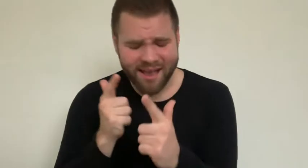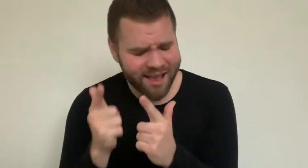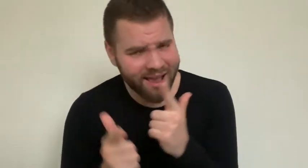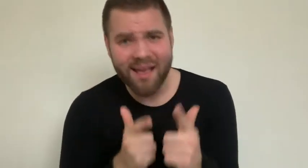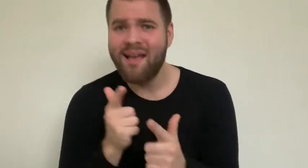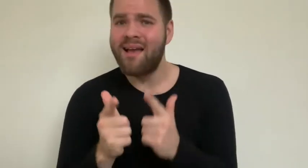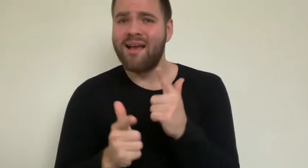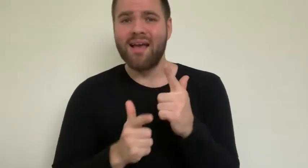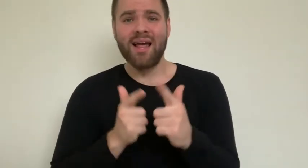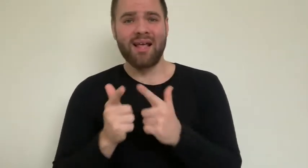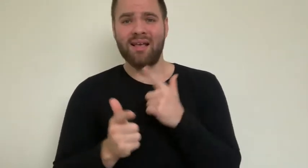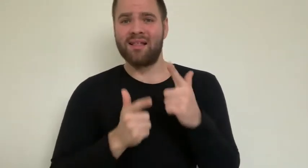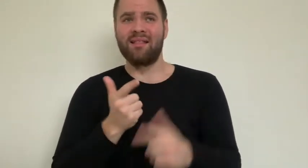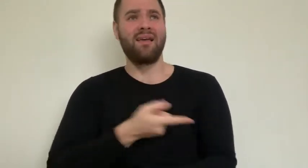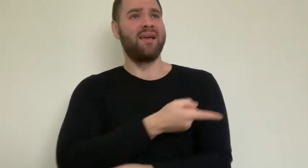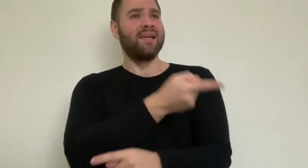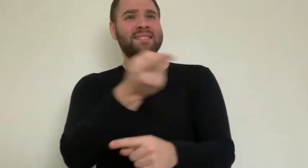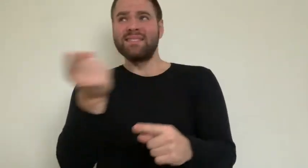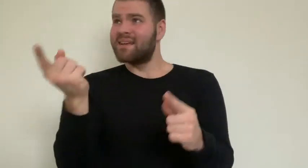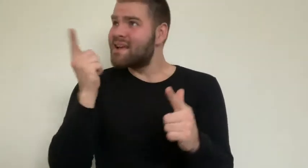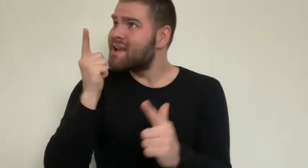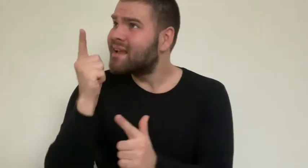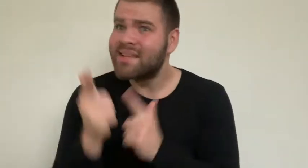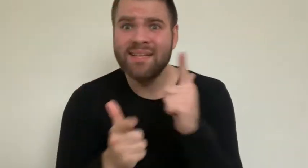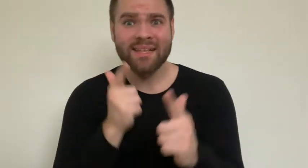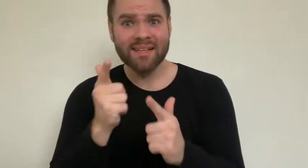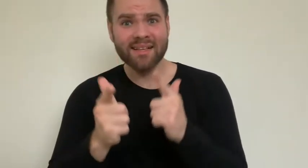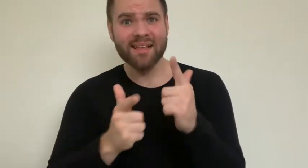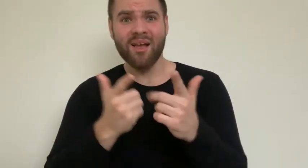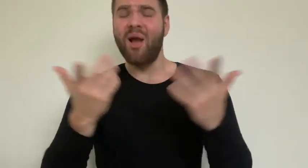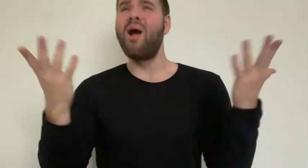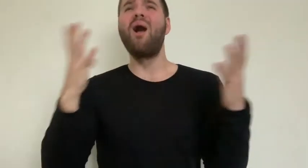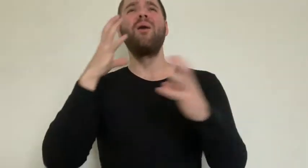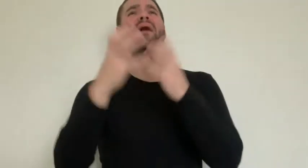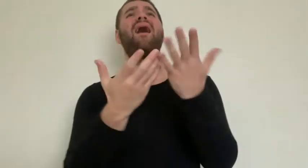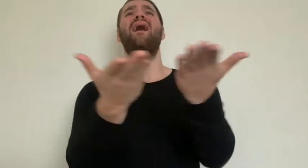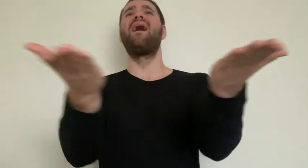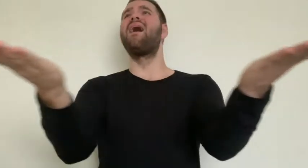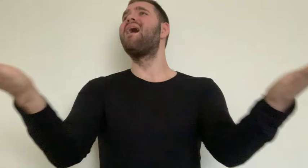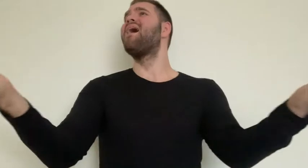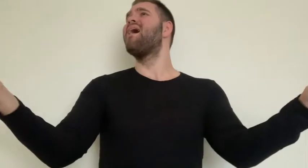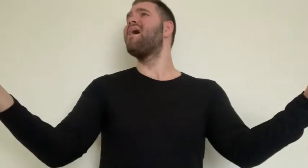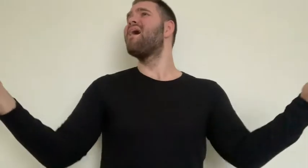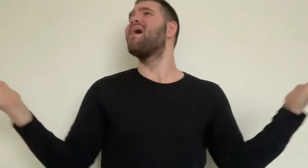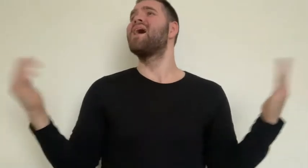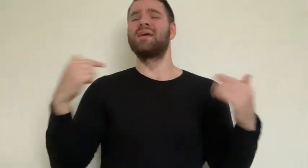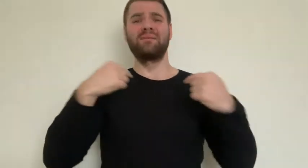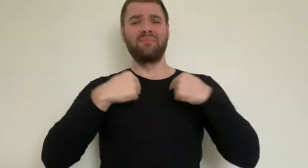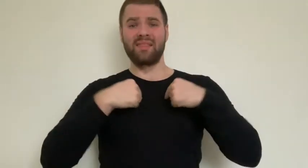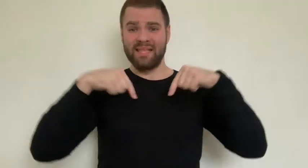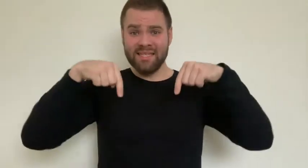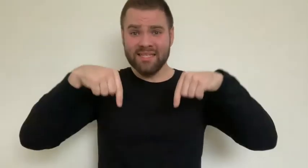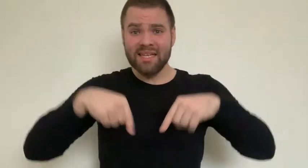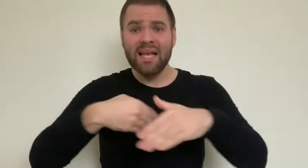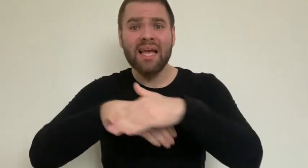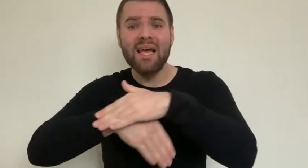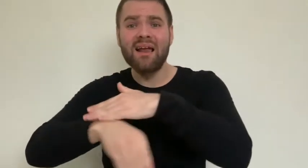things. Yeah, these are real things. Oh, what a world. Don't wanna